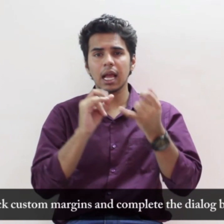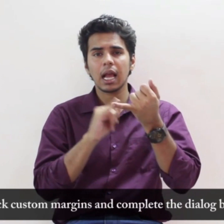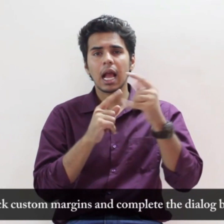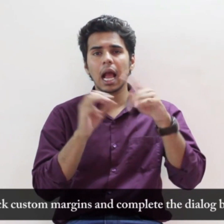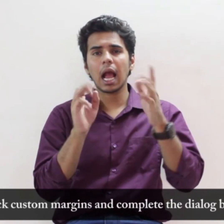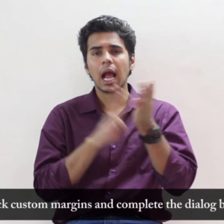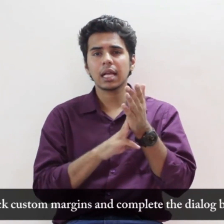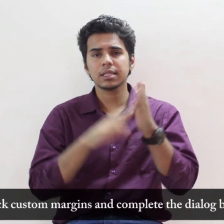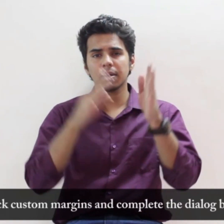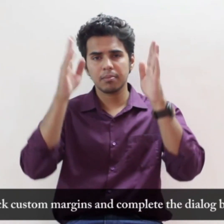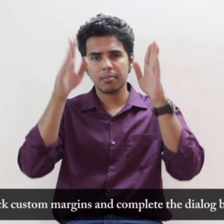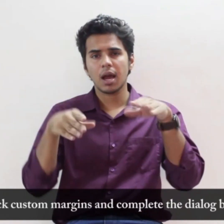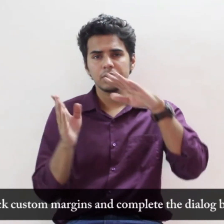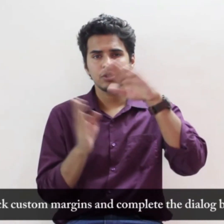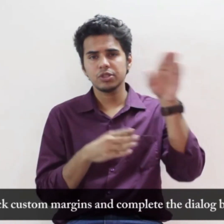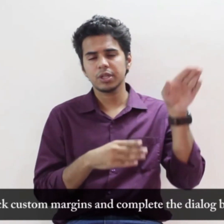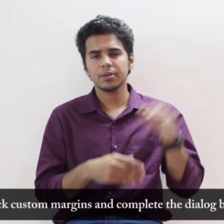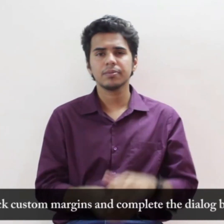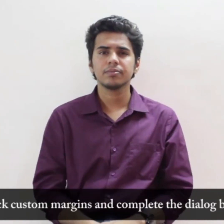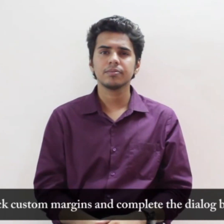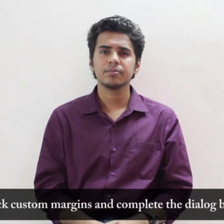Click Custom Margins and complete the dialog box.